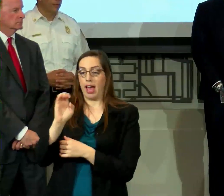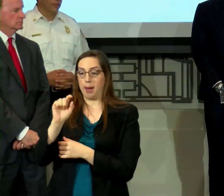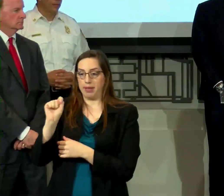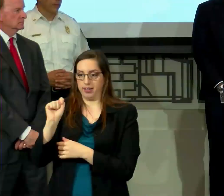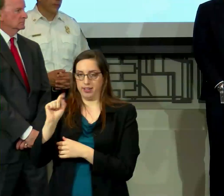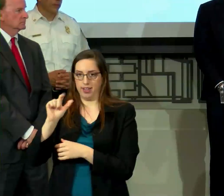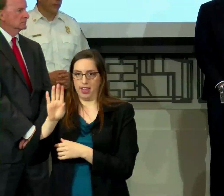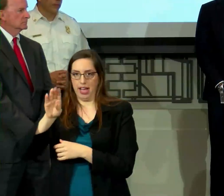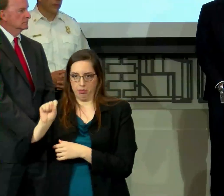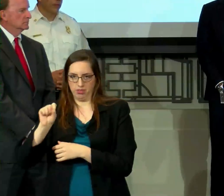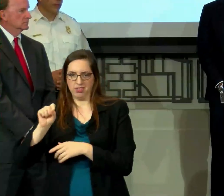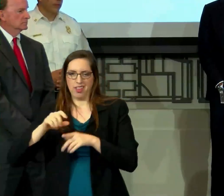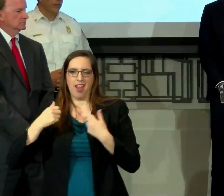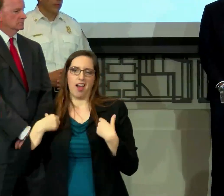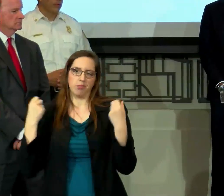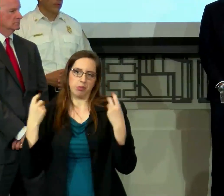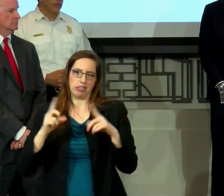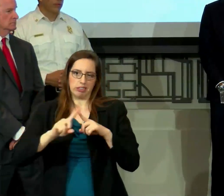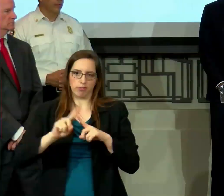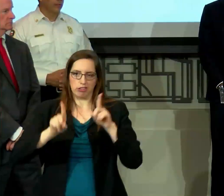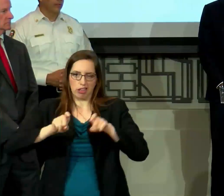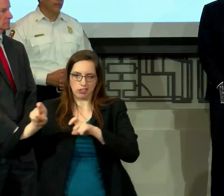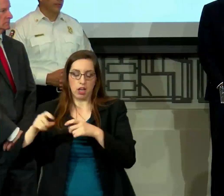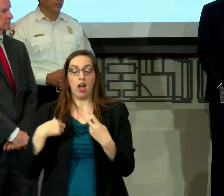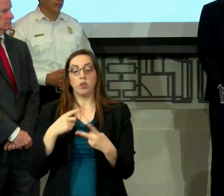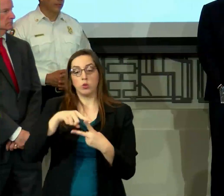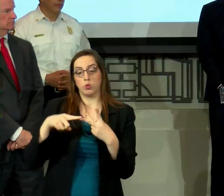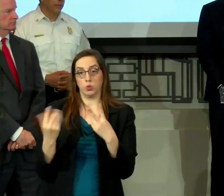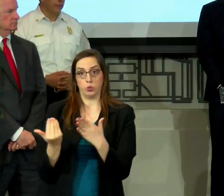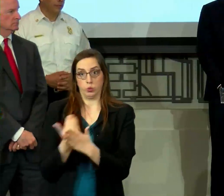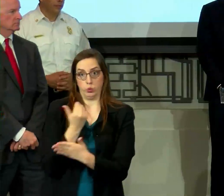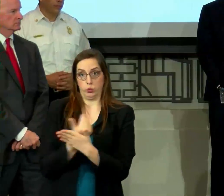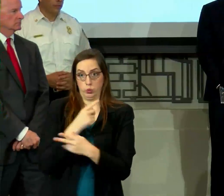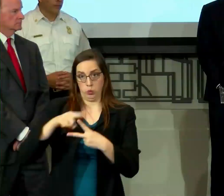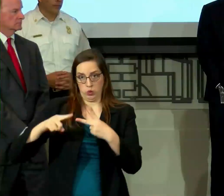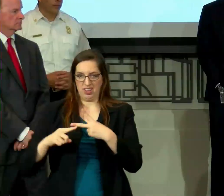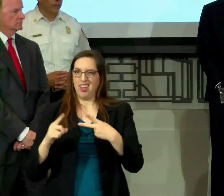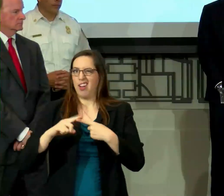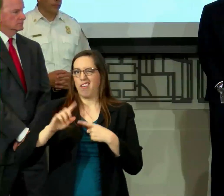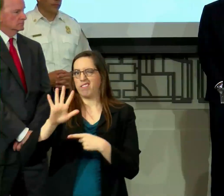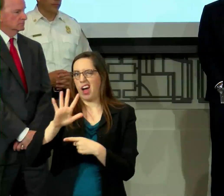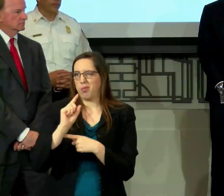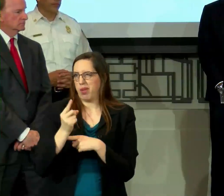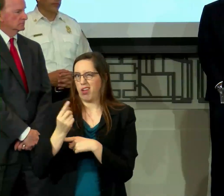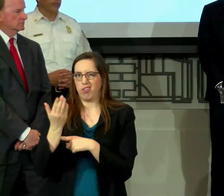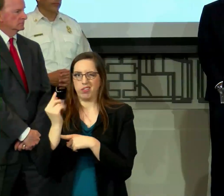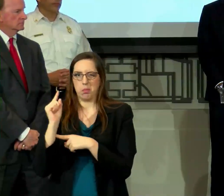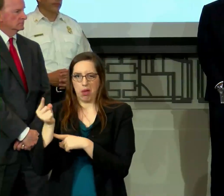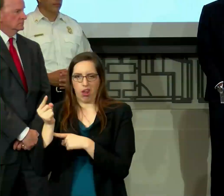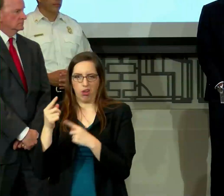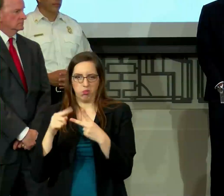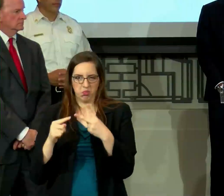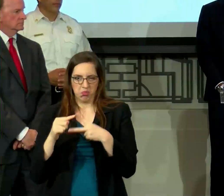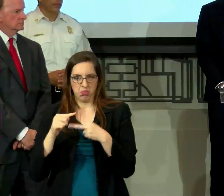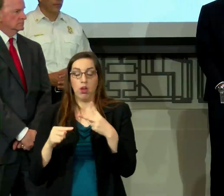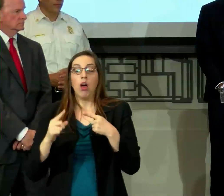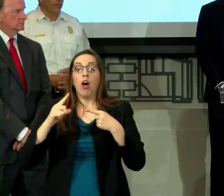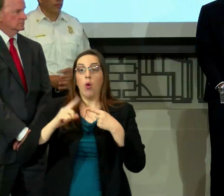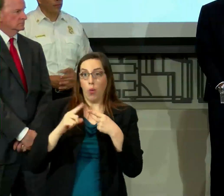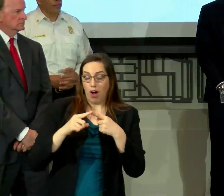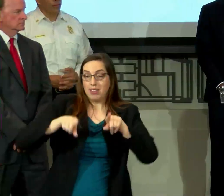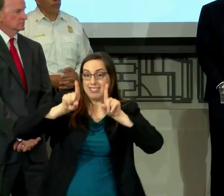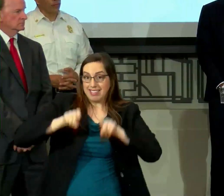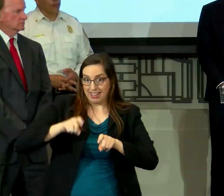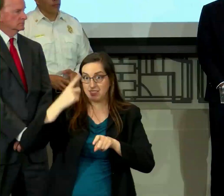which makes a lot of testing material, has come out with 2 new devices. They are both 5-minute or 15-minute devices. One of them actually tests for